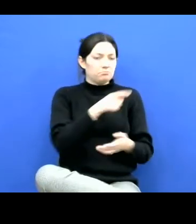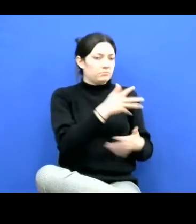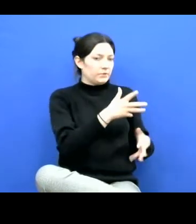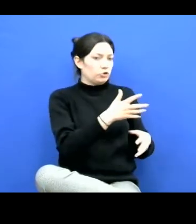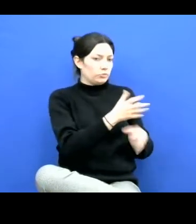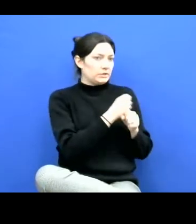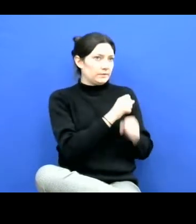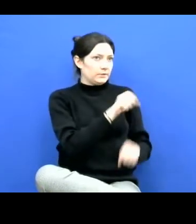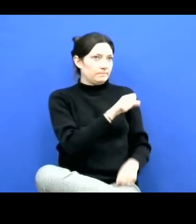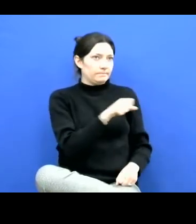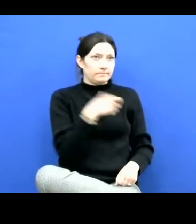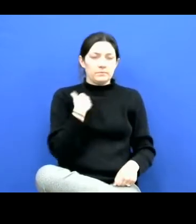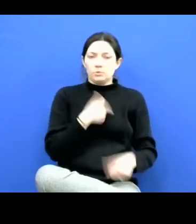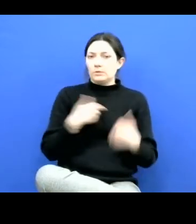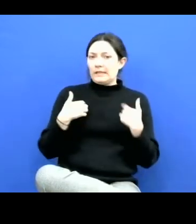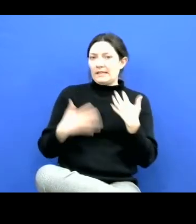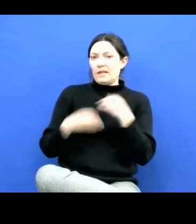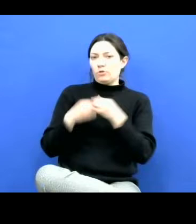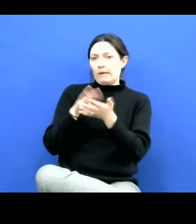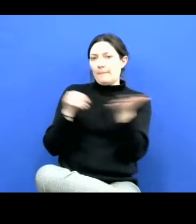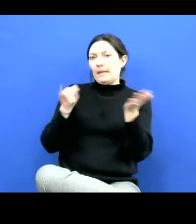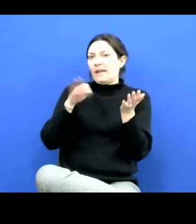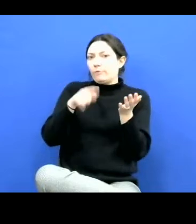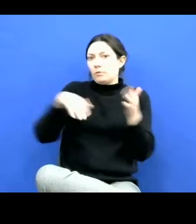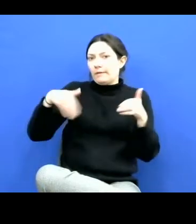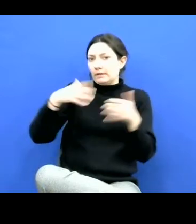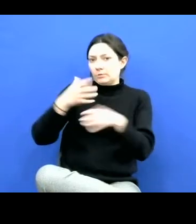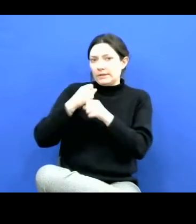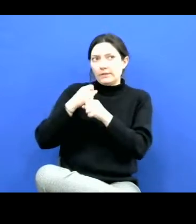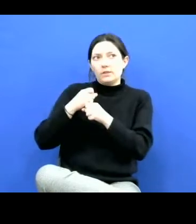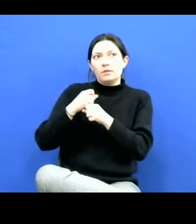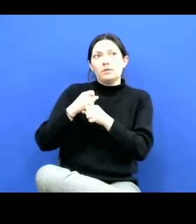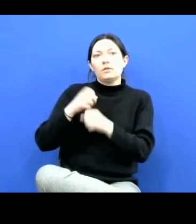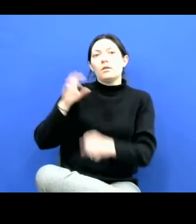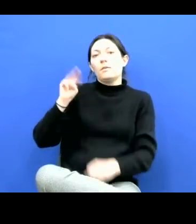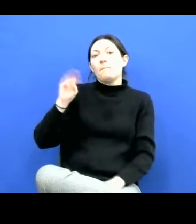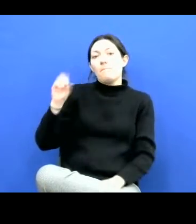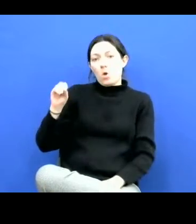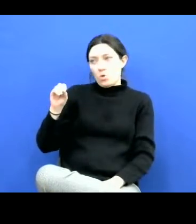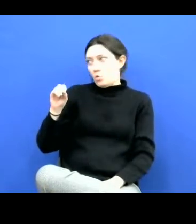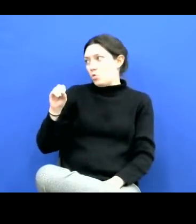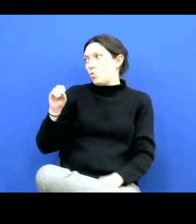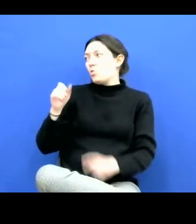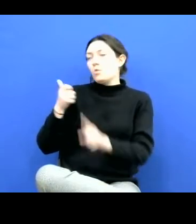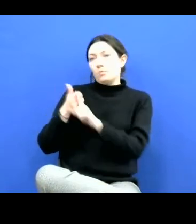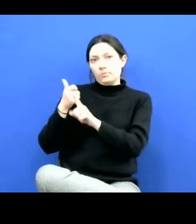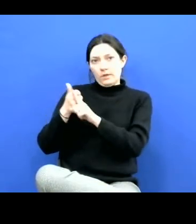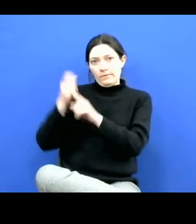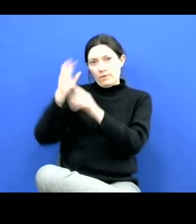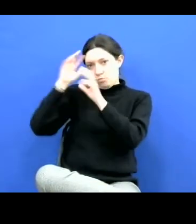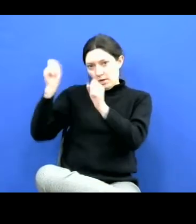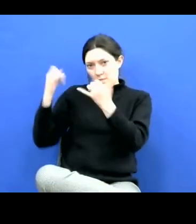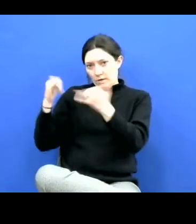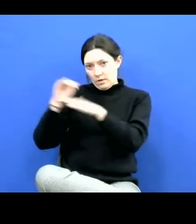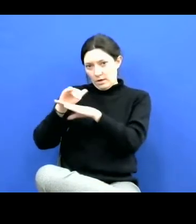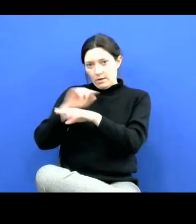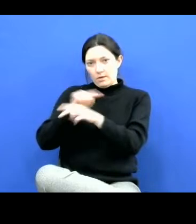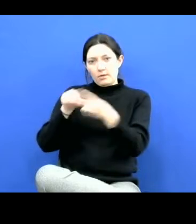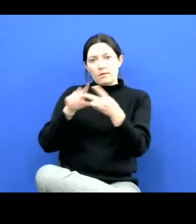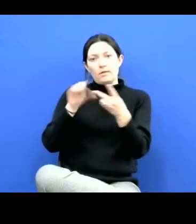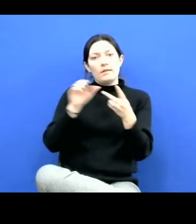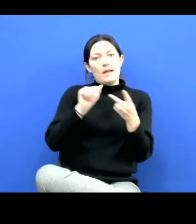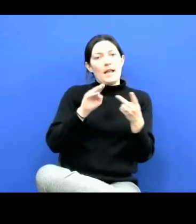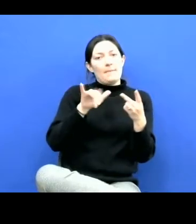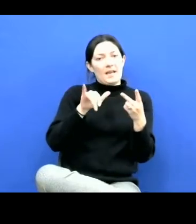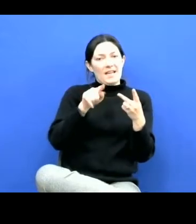And I had an extra copy in case. Mo is present tonight. Also, Amy talked to her